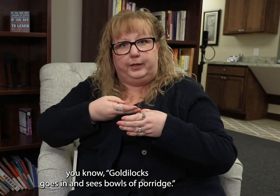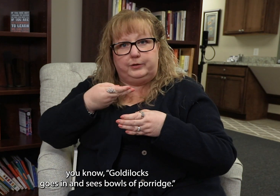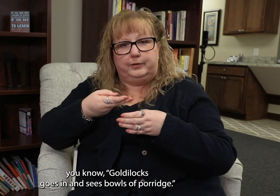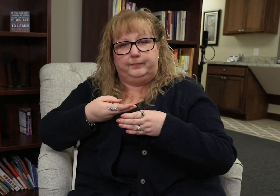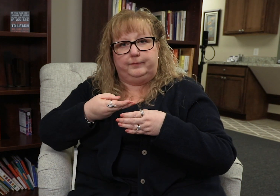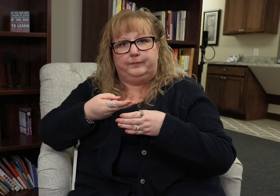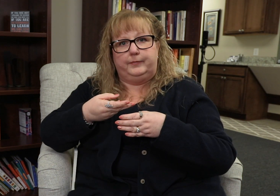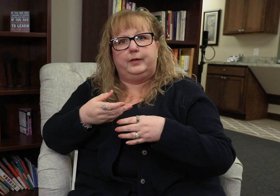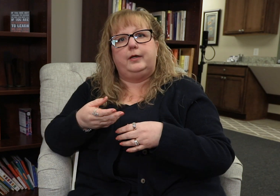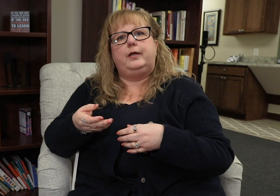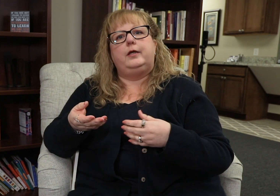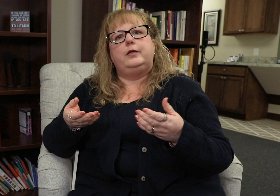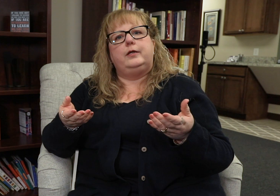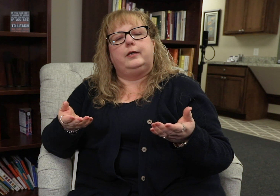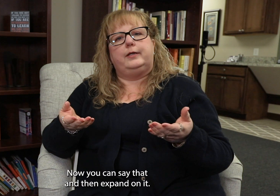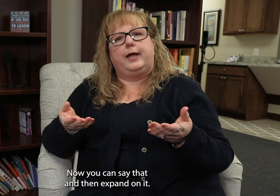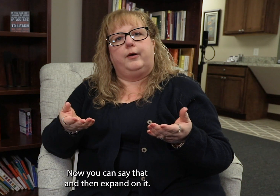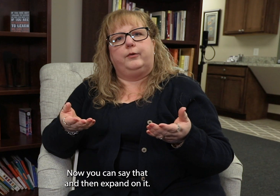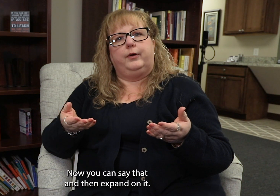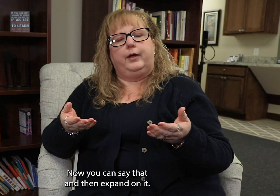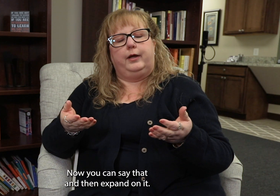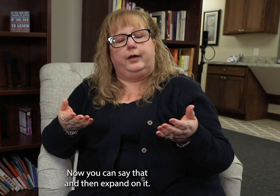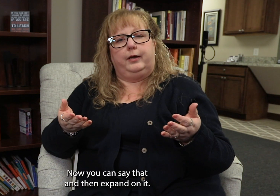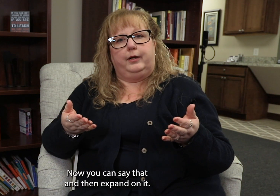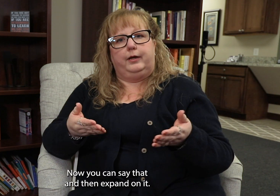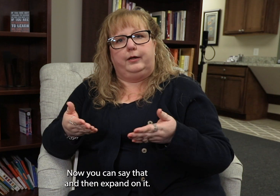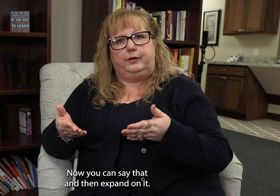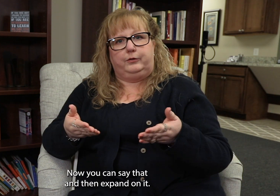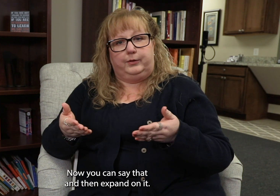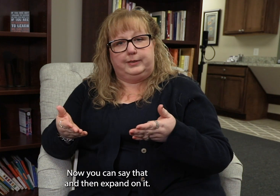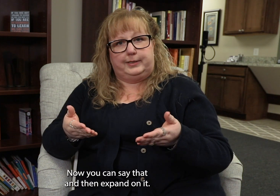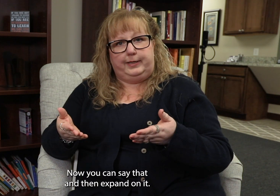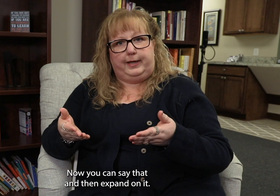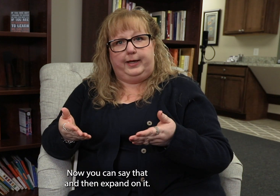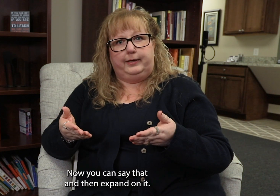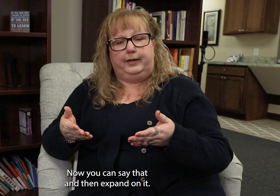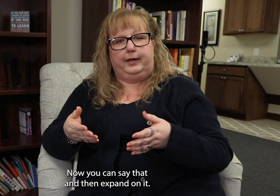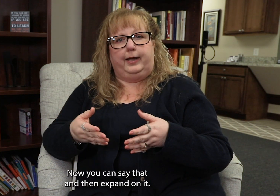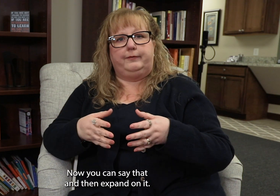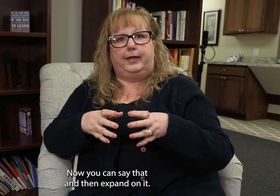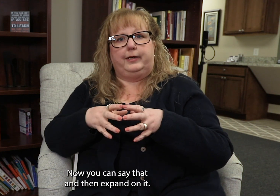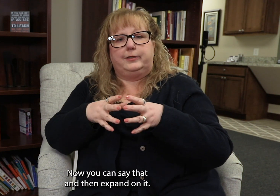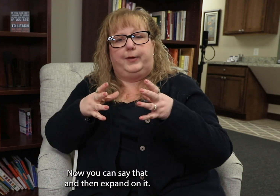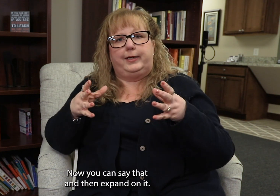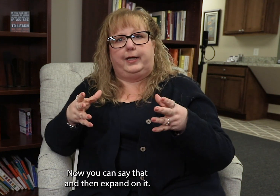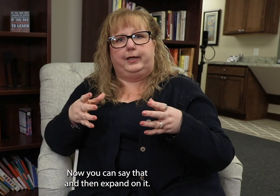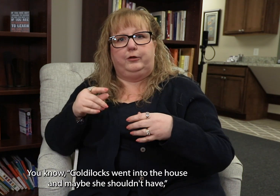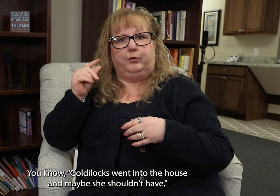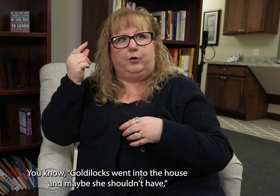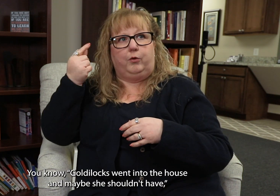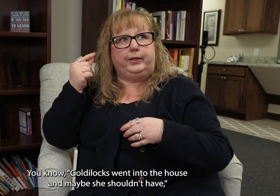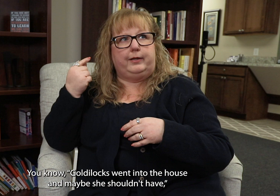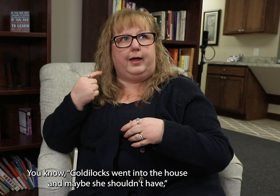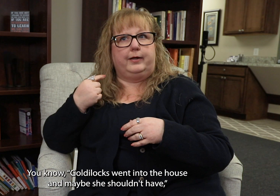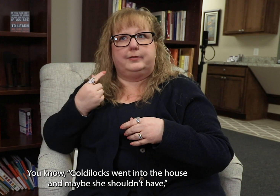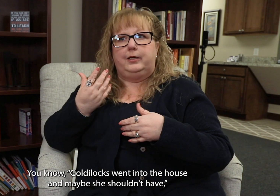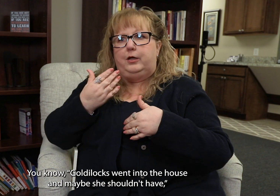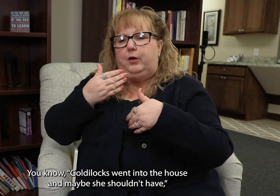porridge. Now, you can say that and then expand on it. You know, Goldilocks